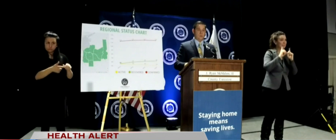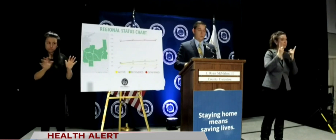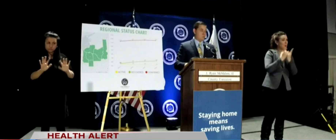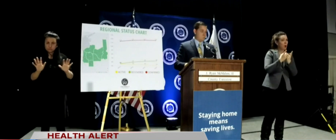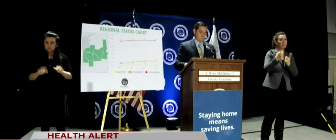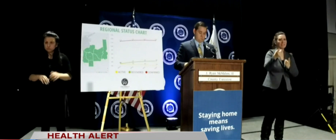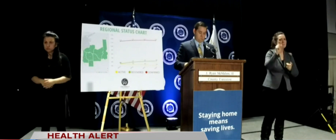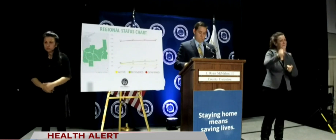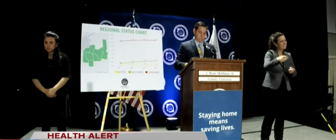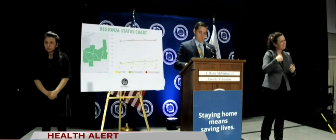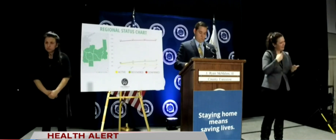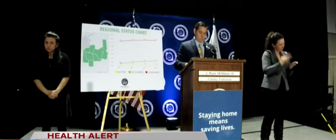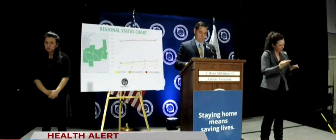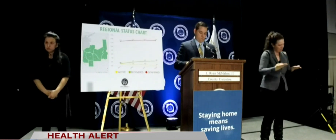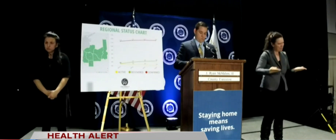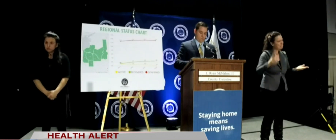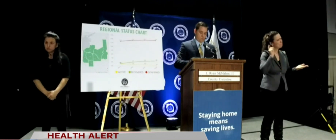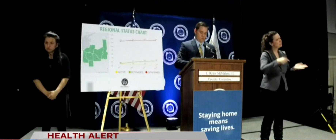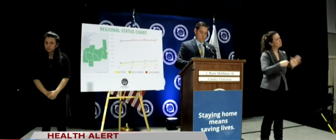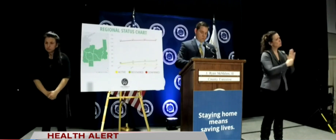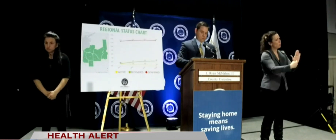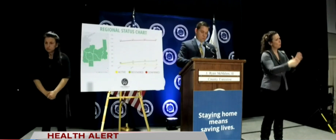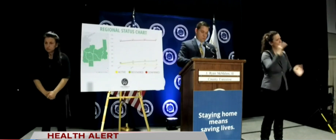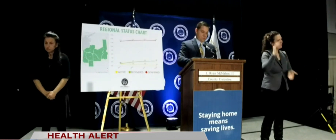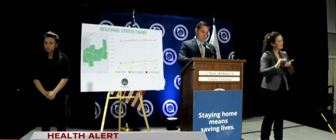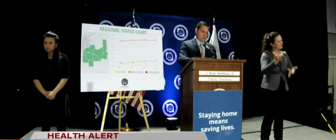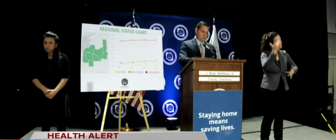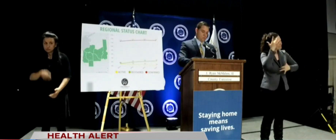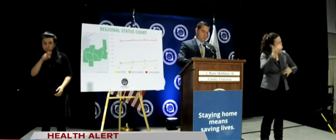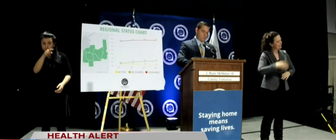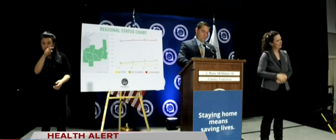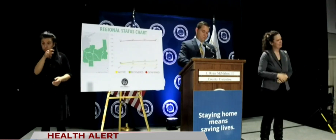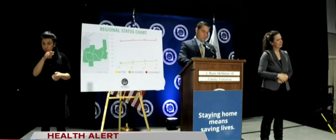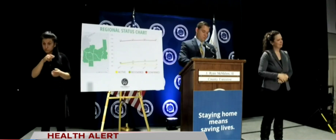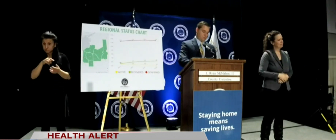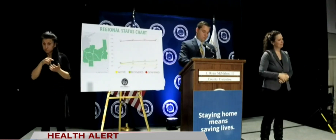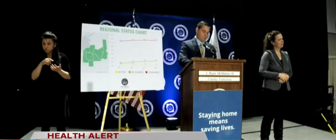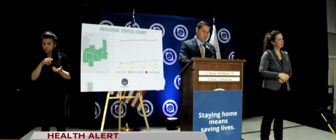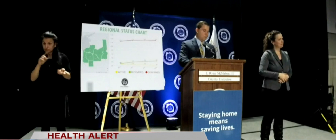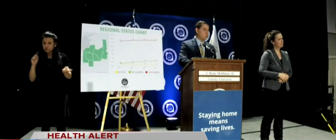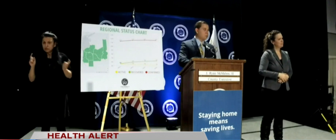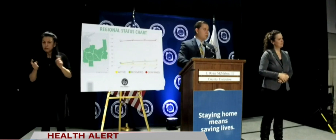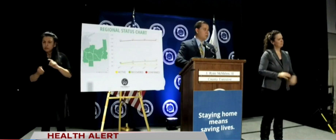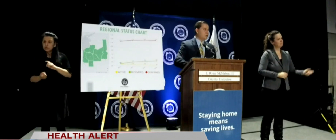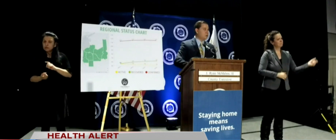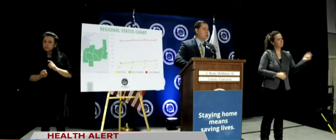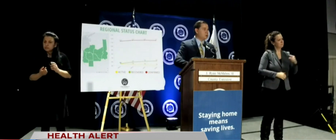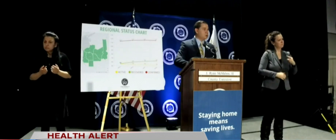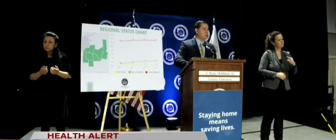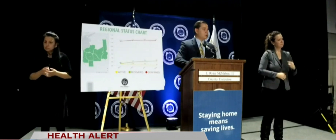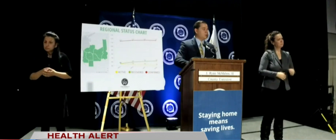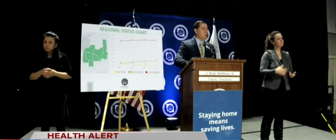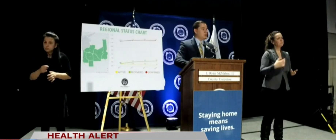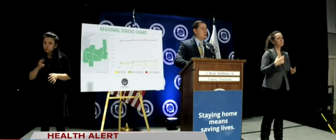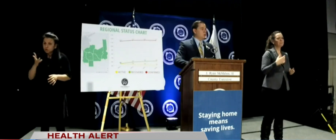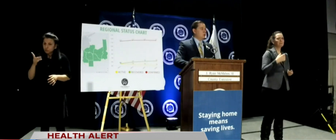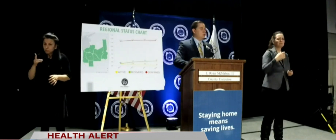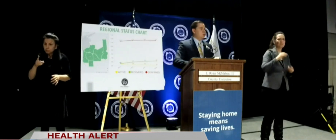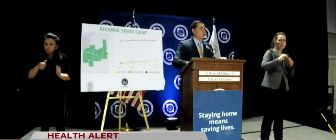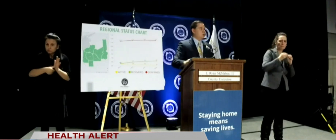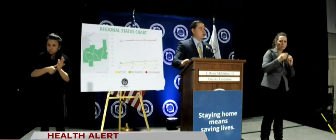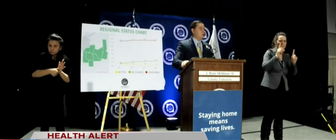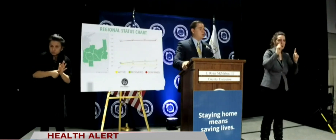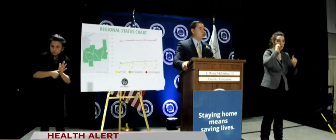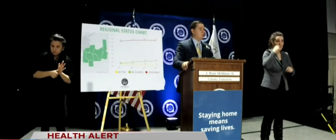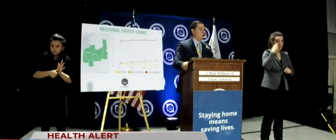I'm just curious, did you see a change in the number of tests at the community health center with